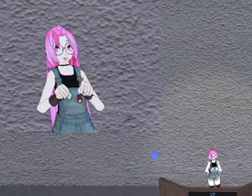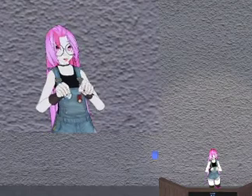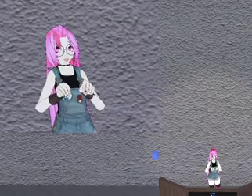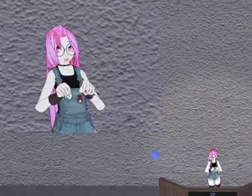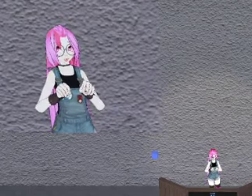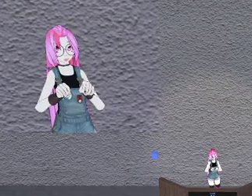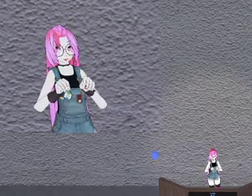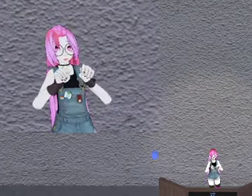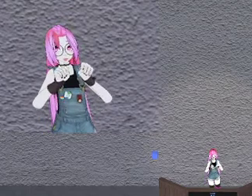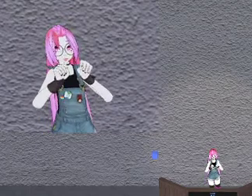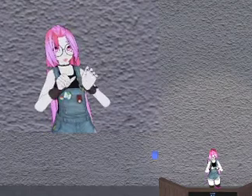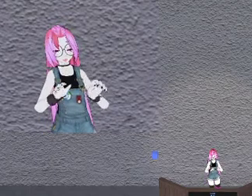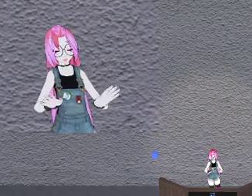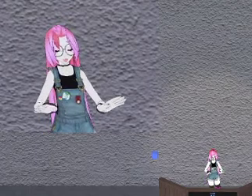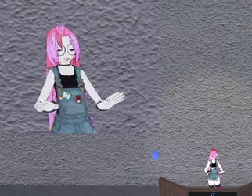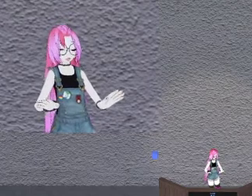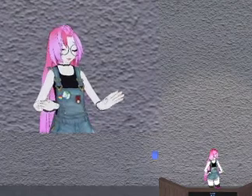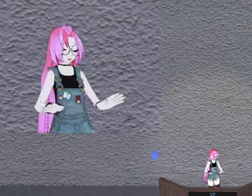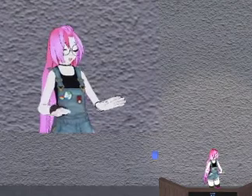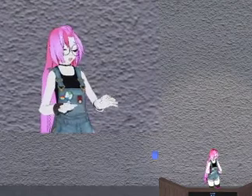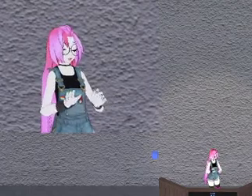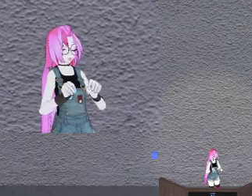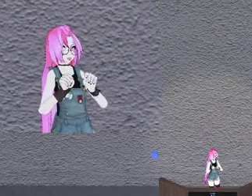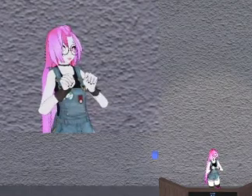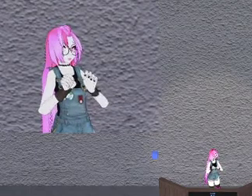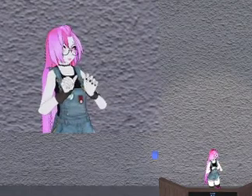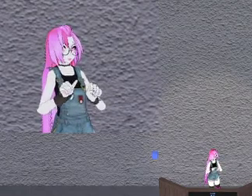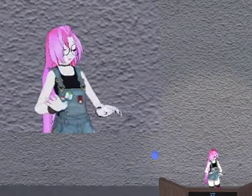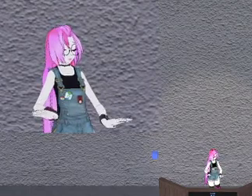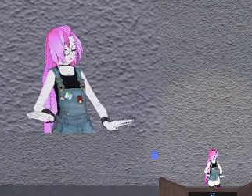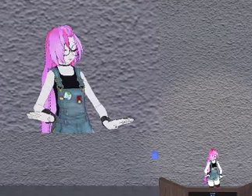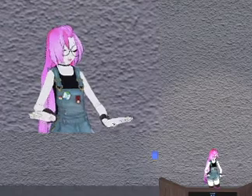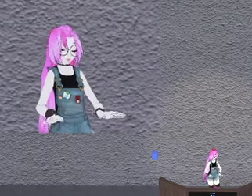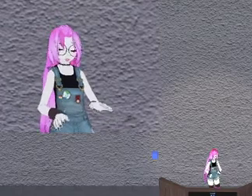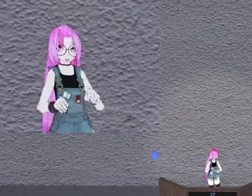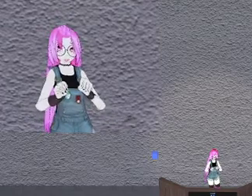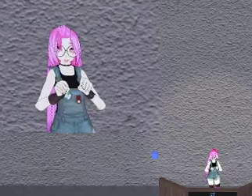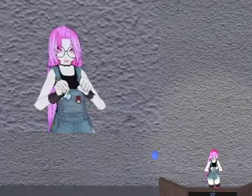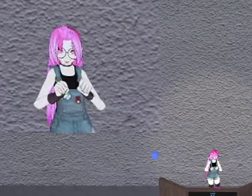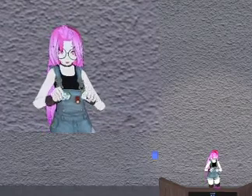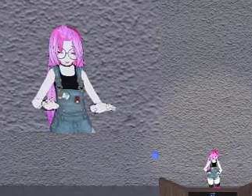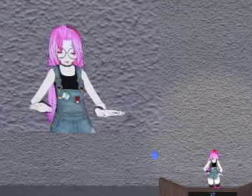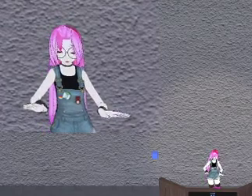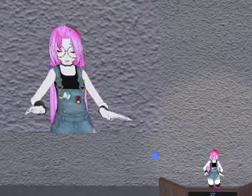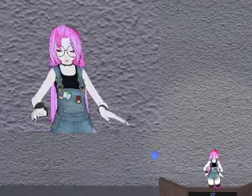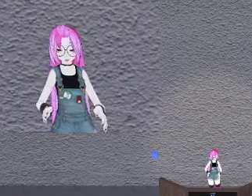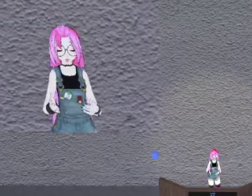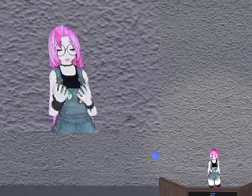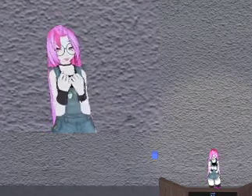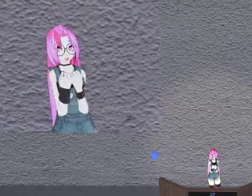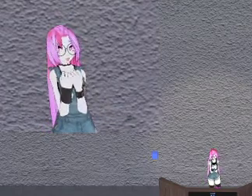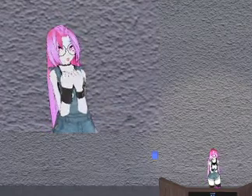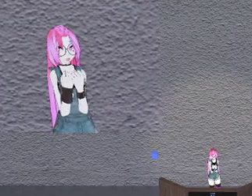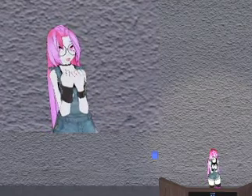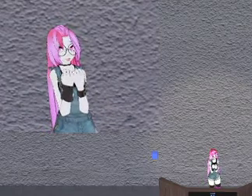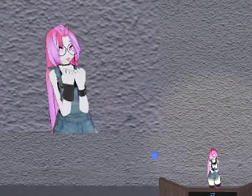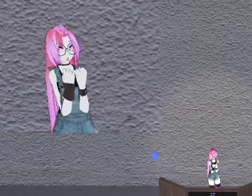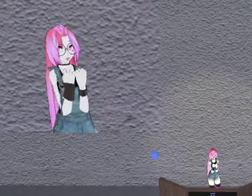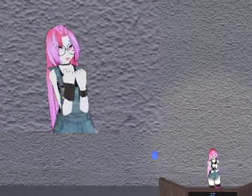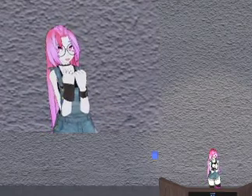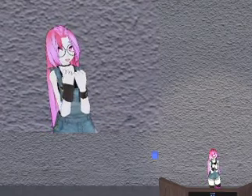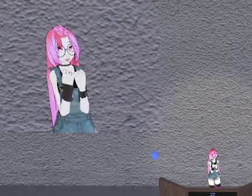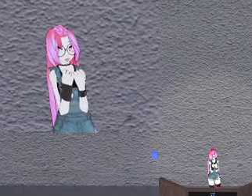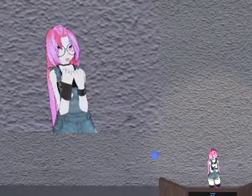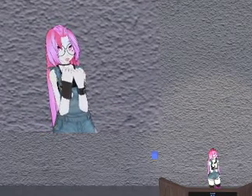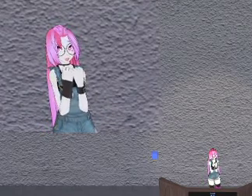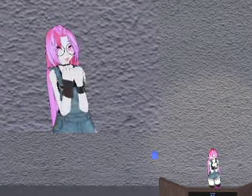piece of toast in your hands, then you let it go, and it's lost. Where'd my toast go? I don't know. You also see one variation